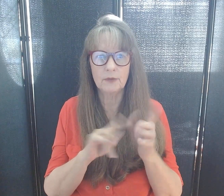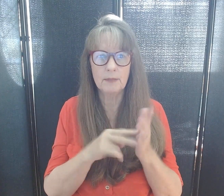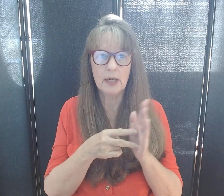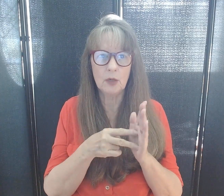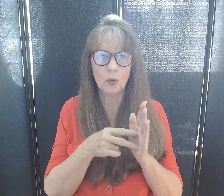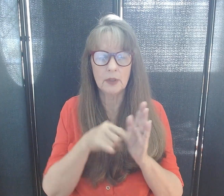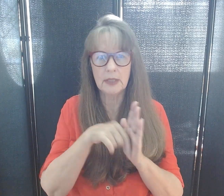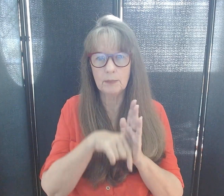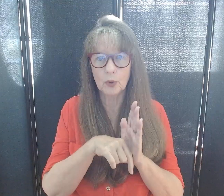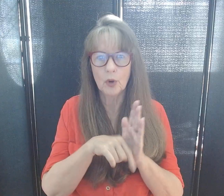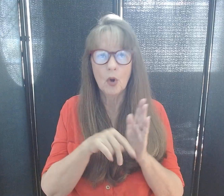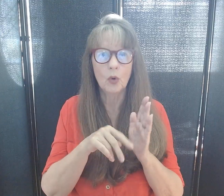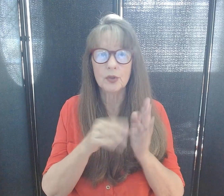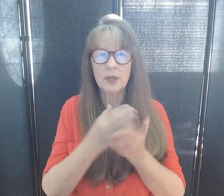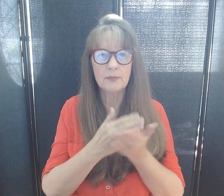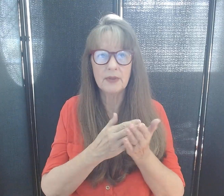meaning or a deeper, or something that is